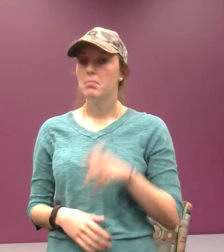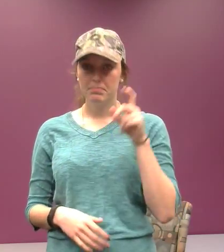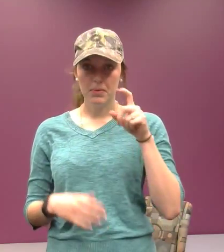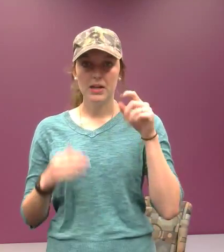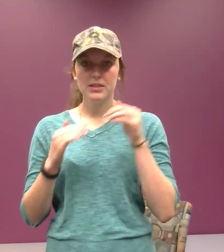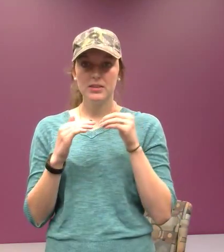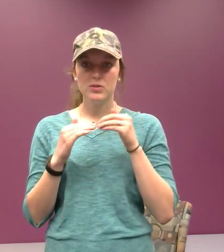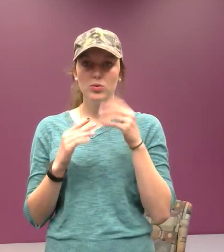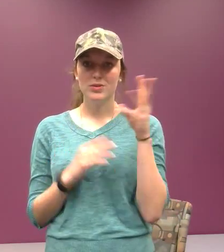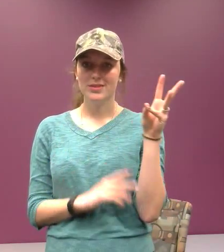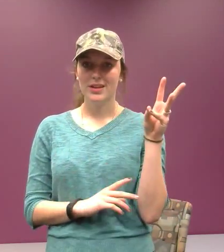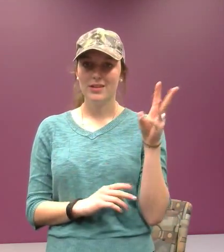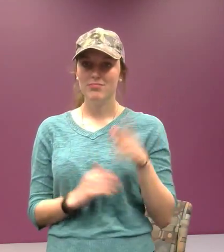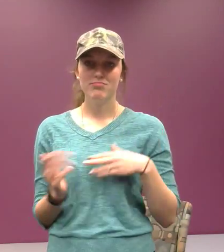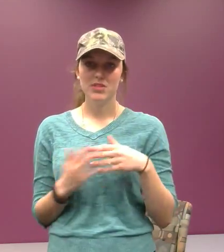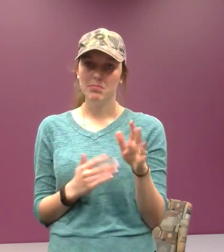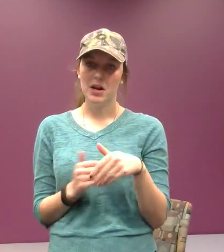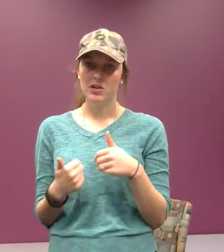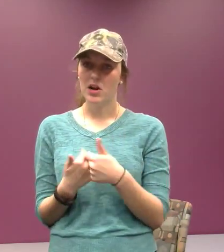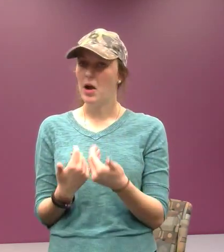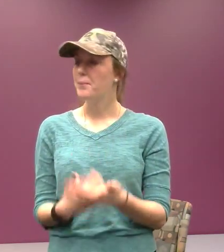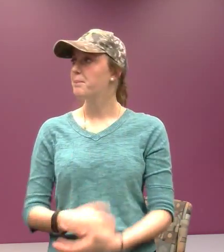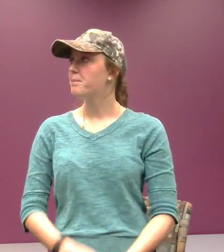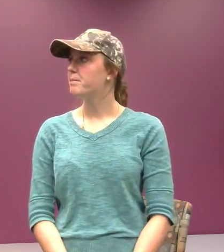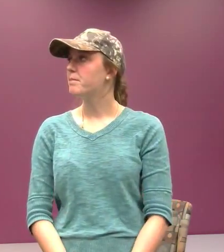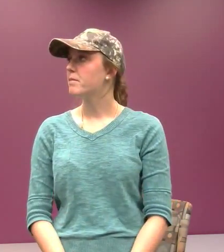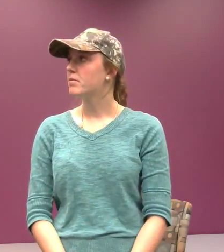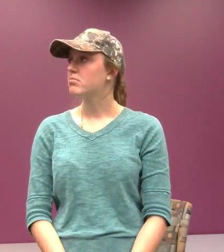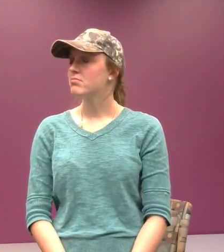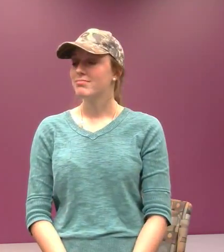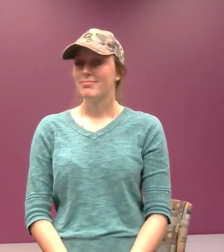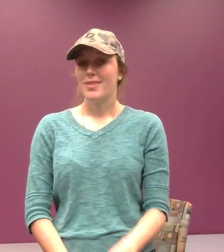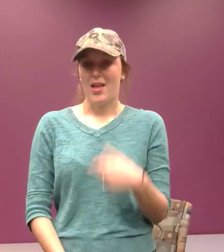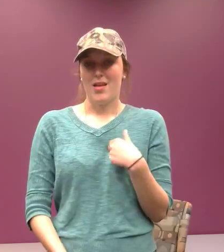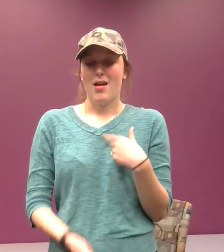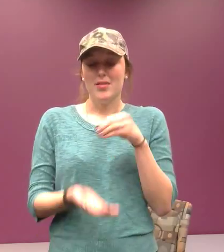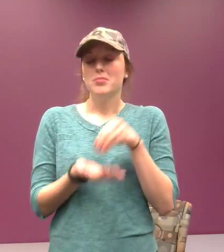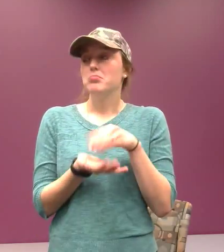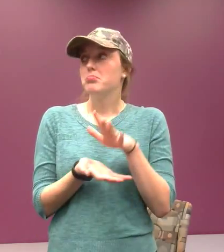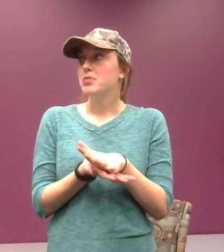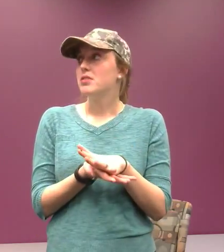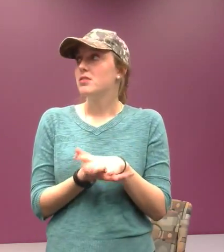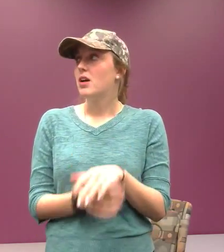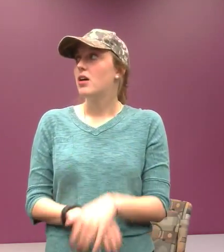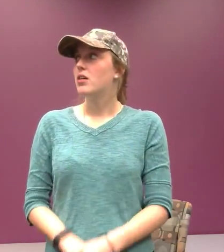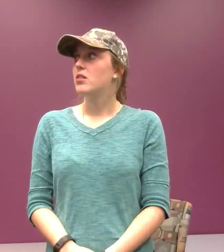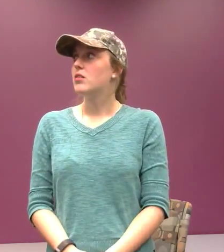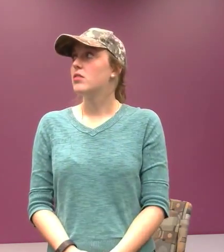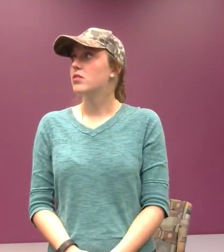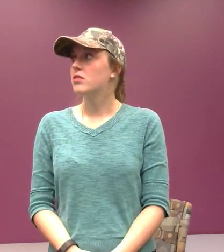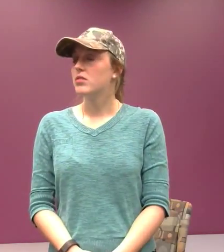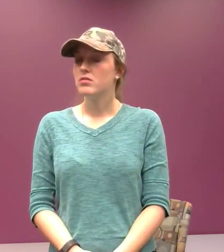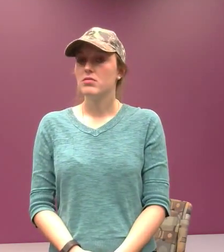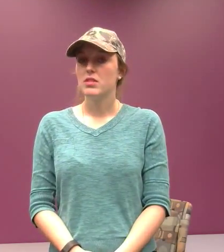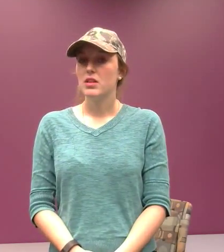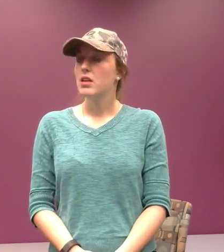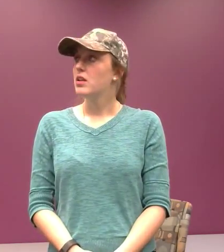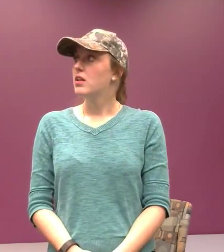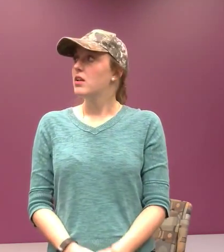All right, now what I usually do is write those in, and then I check O plus I to see it turns out to be the